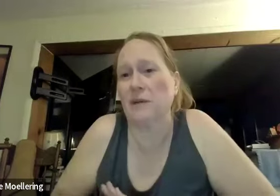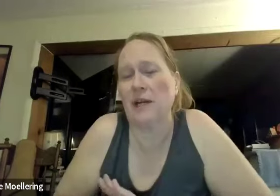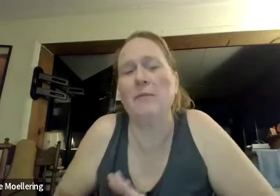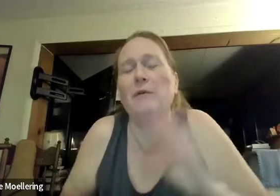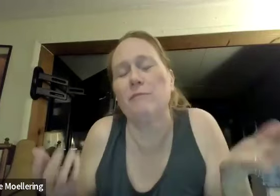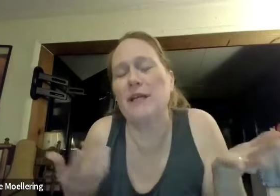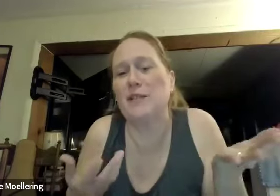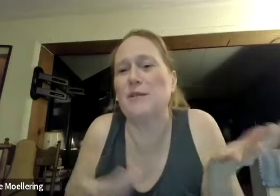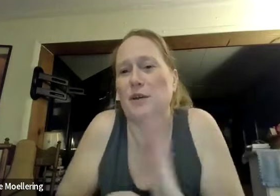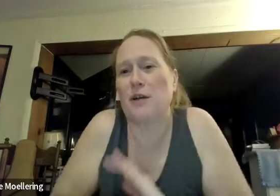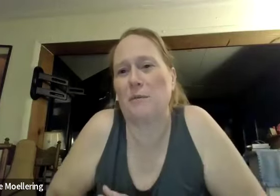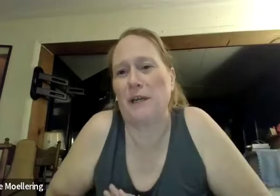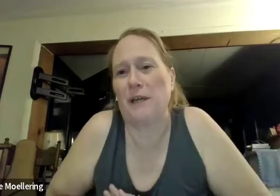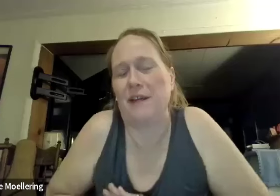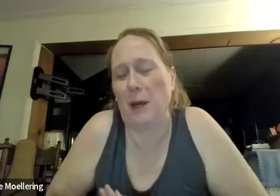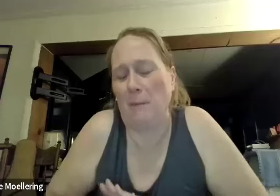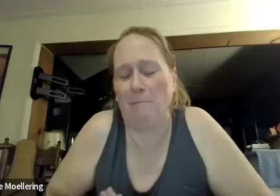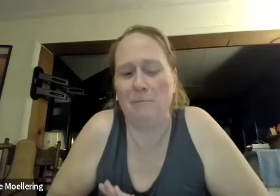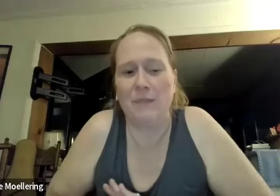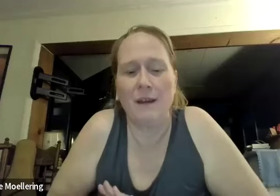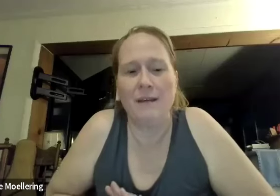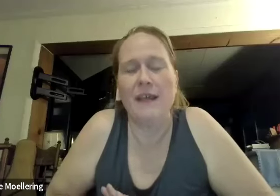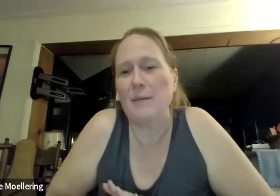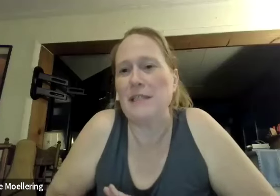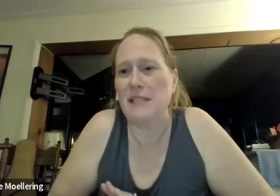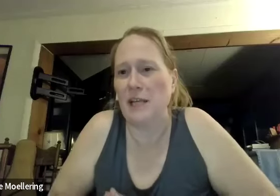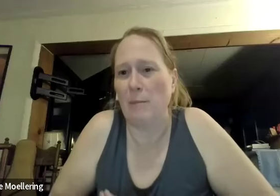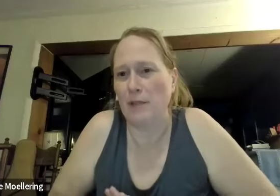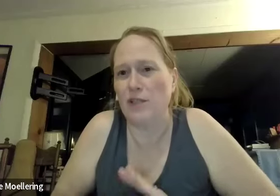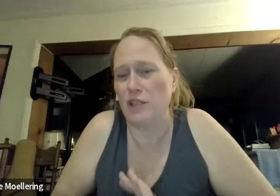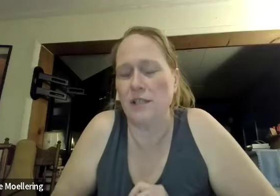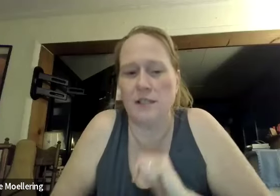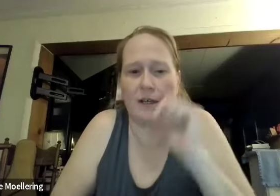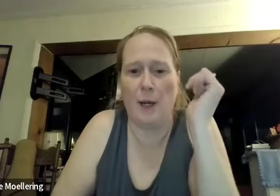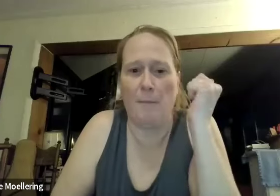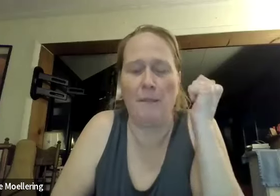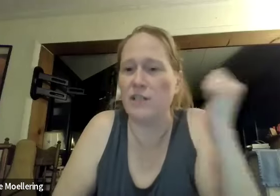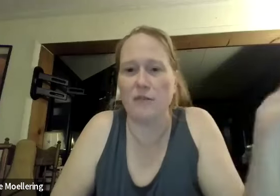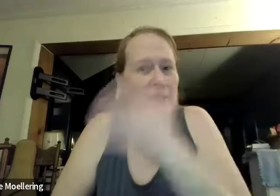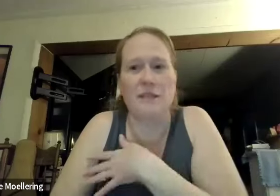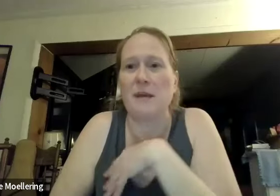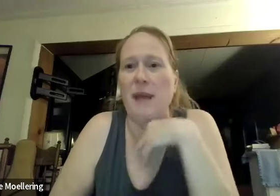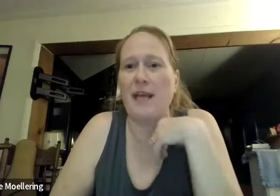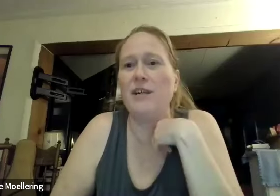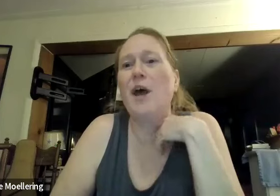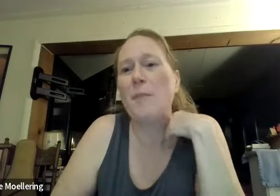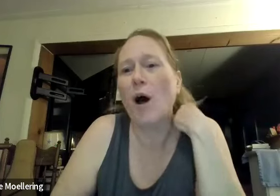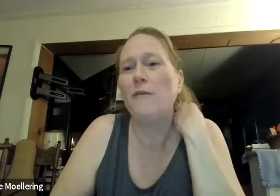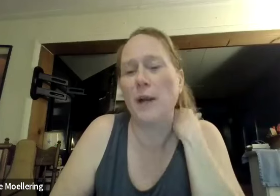around. I mean, we do start with the ABCs and numbers just to make sure everybody's on the same page. But awful lot of